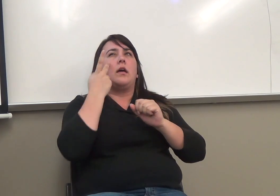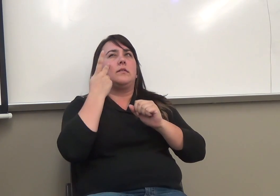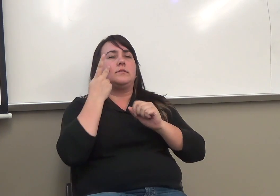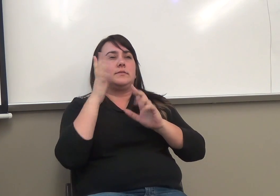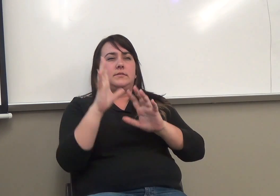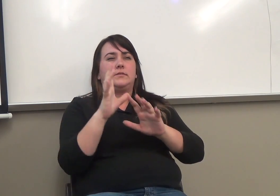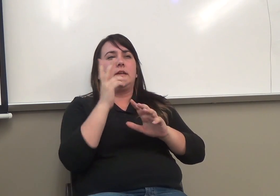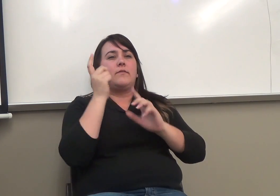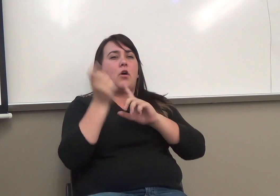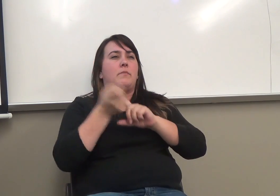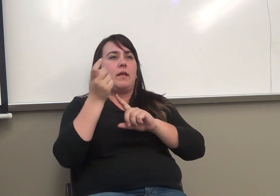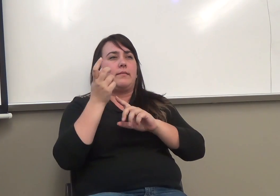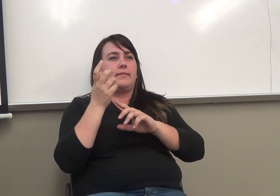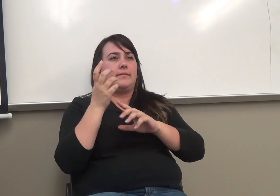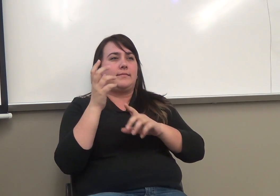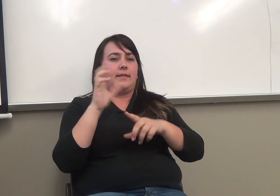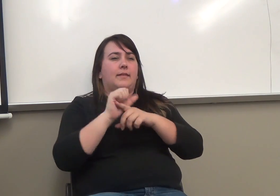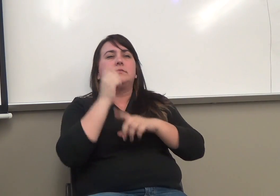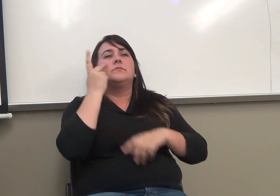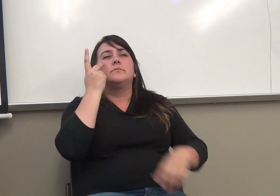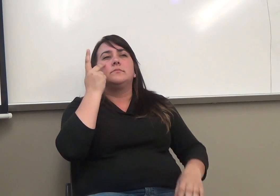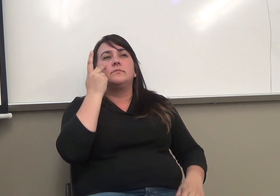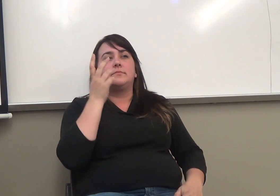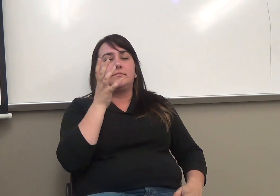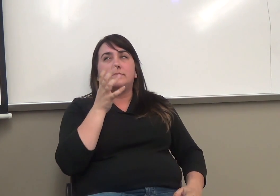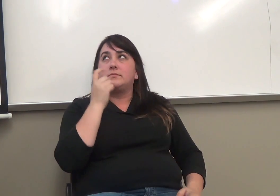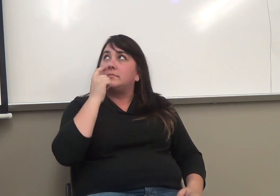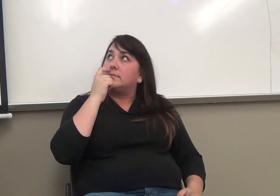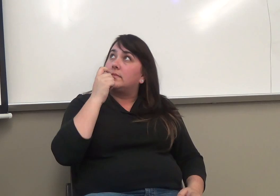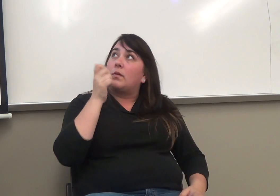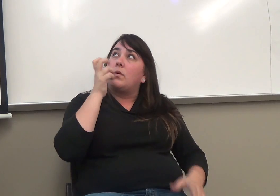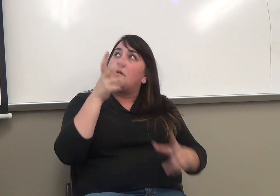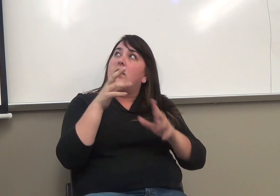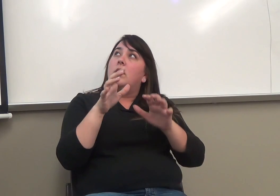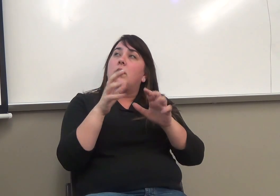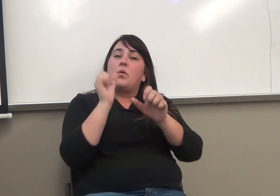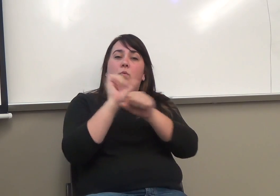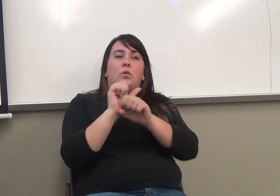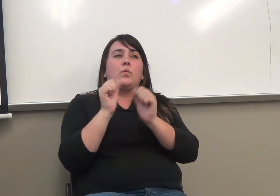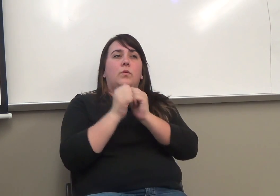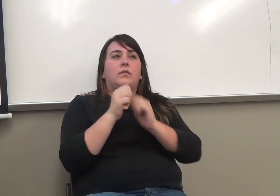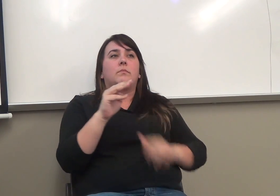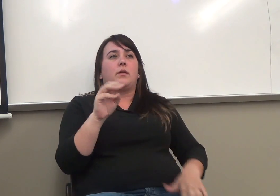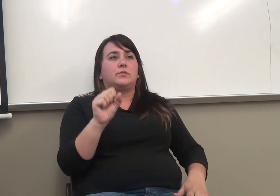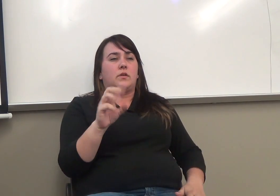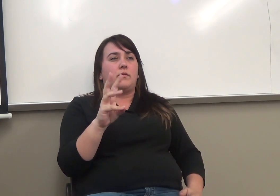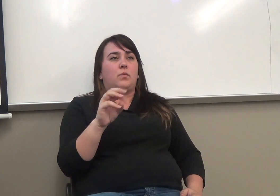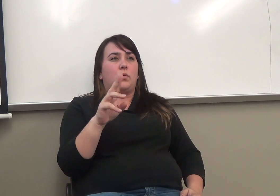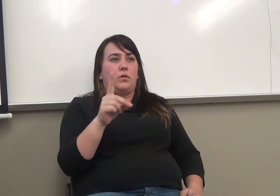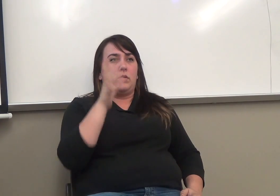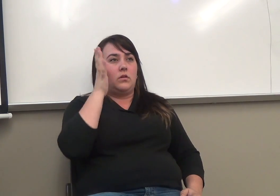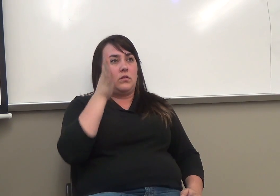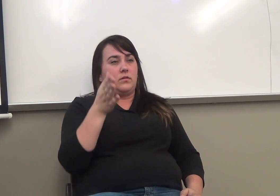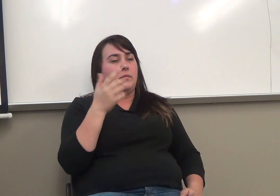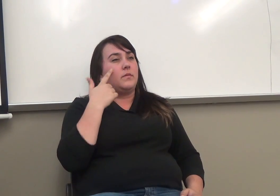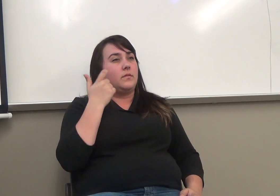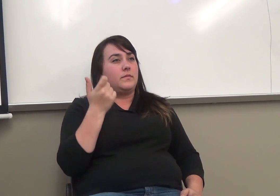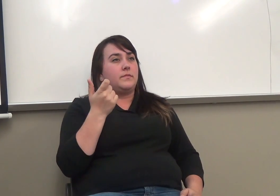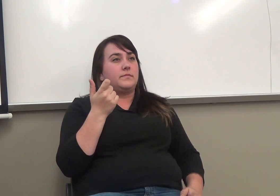automatically. And we're going to do some work here with Microsoft Word, partly because you guys will need